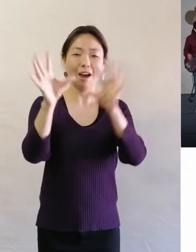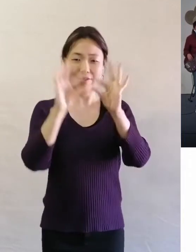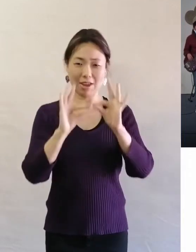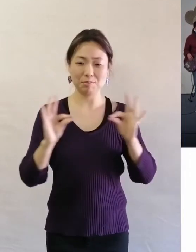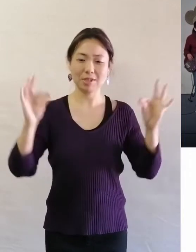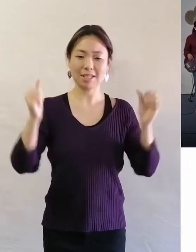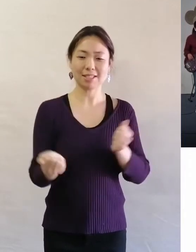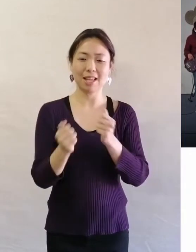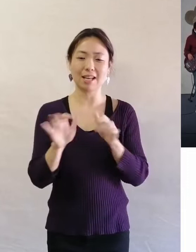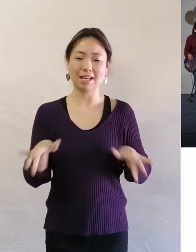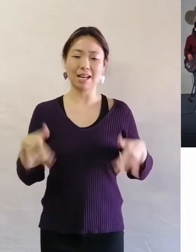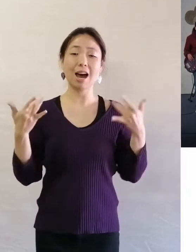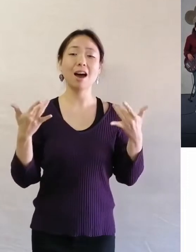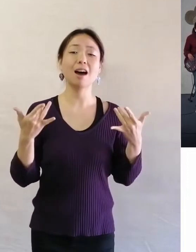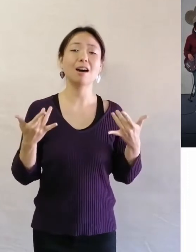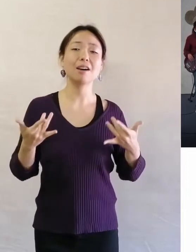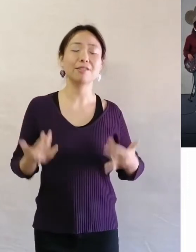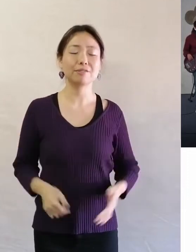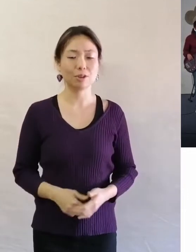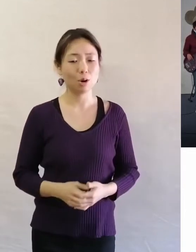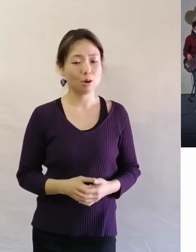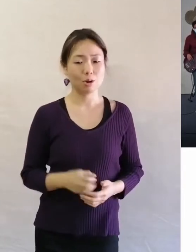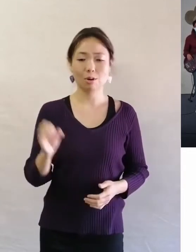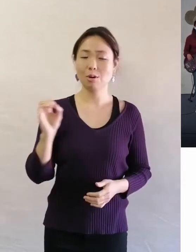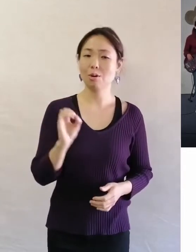and love and peace and life.